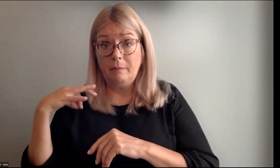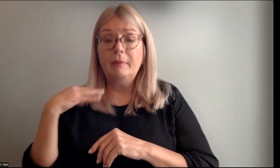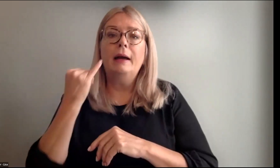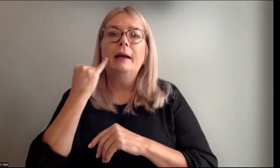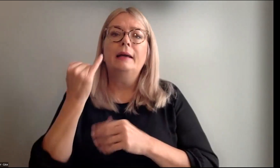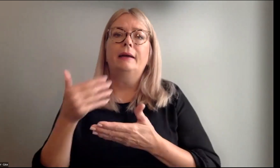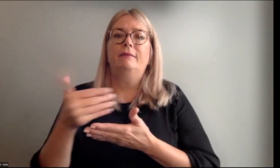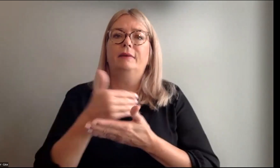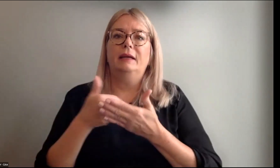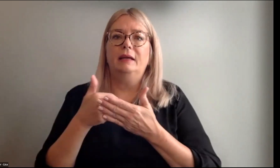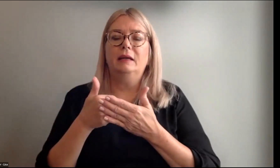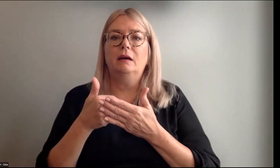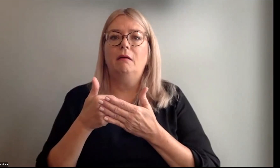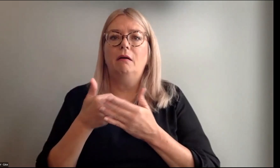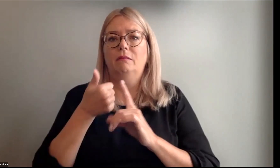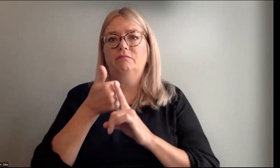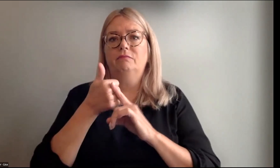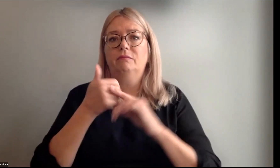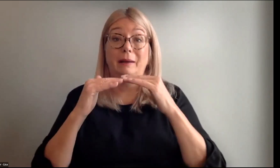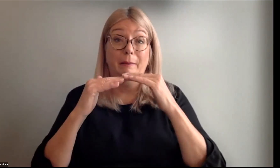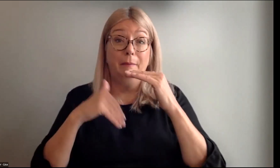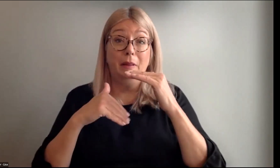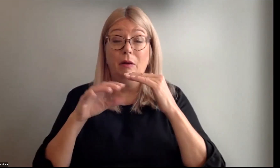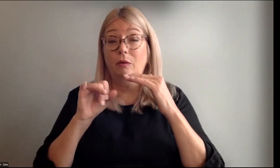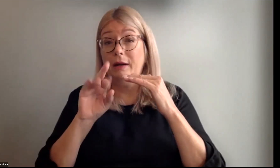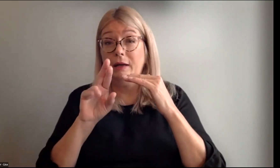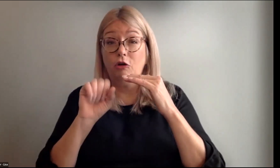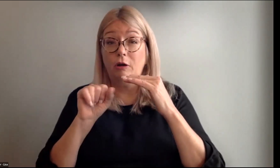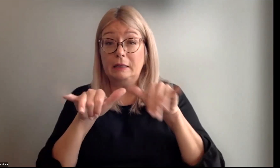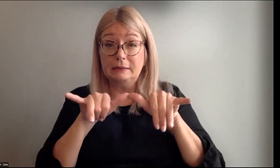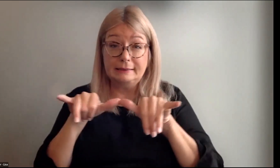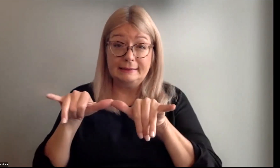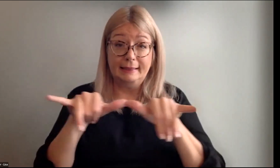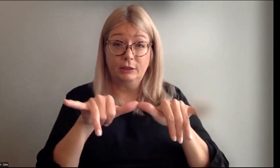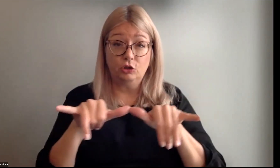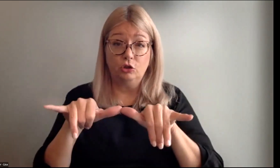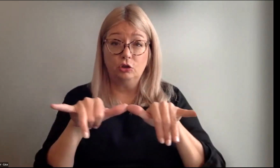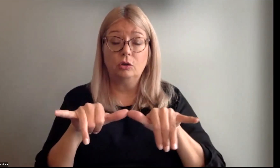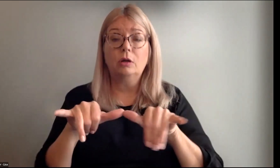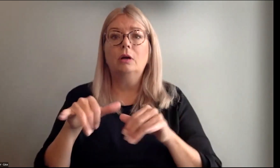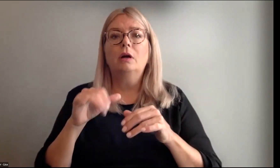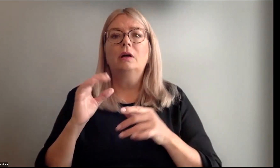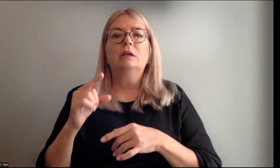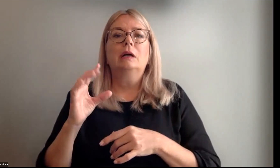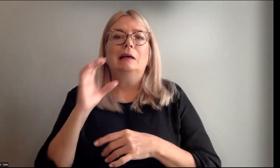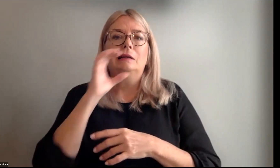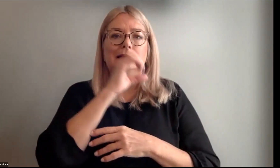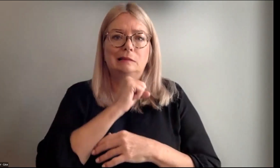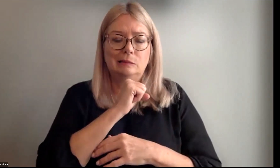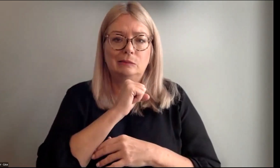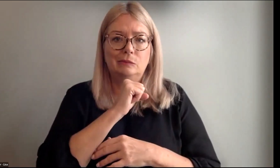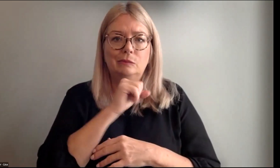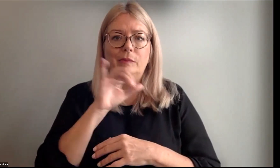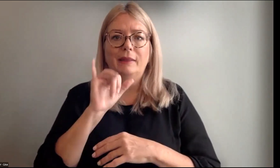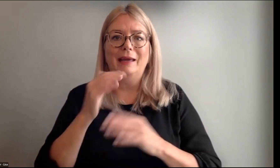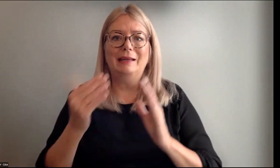is just like, if it is below that IRS standard, just presume that it is against equity and good